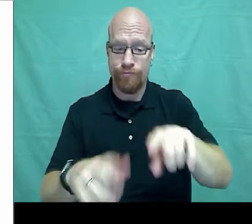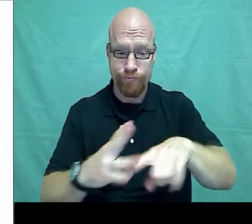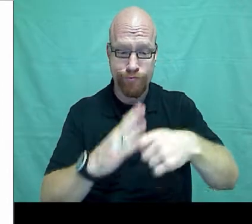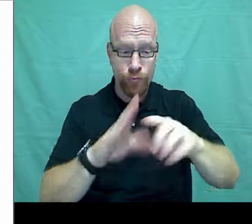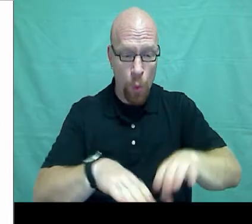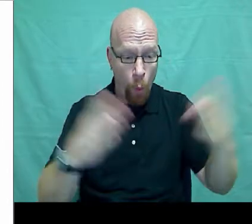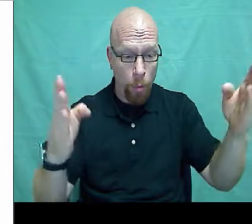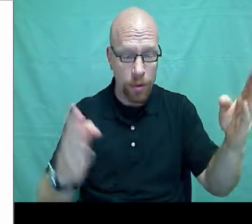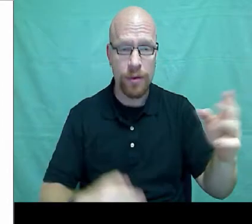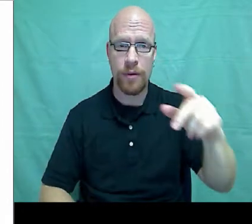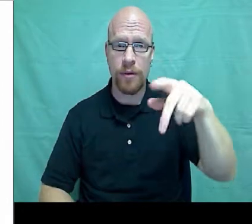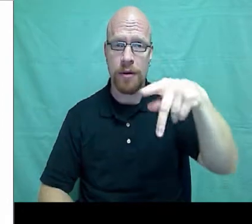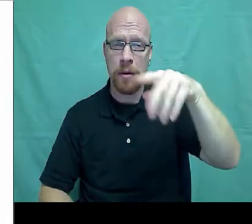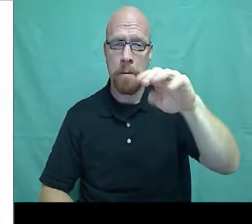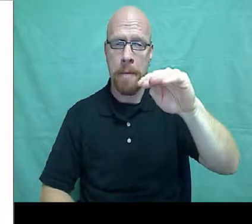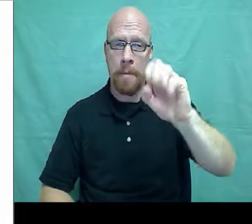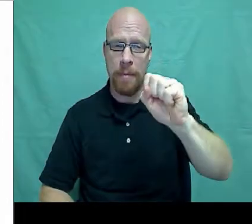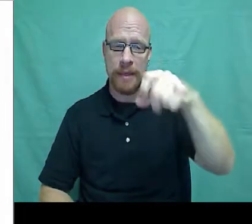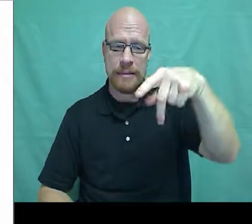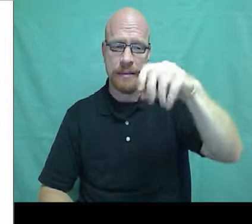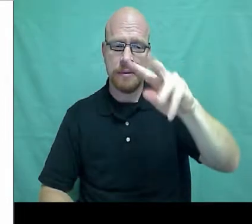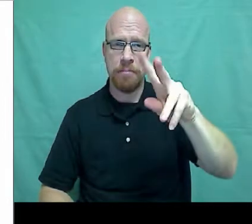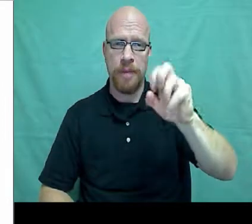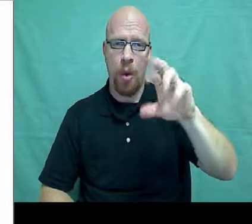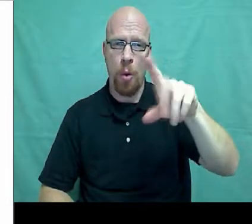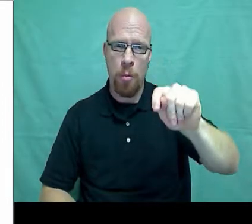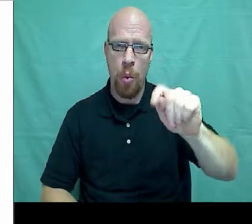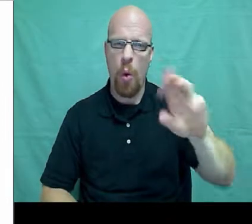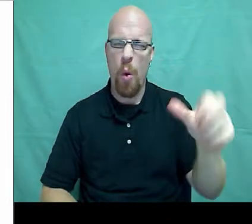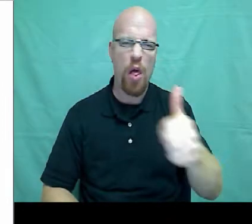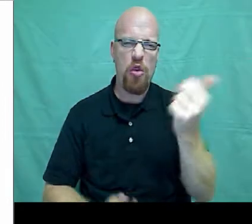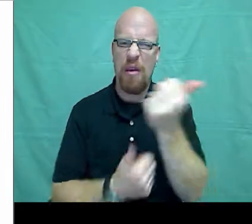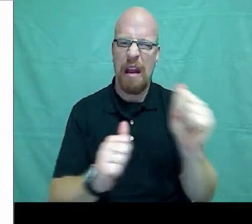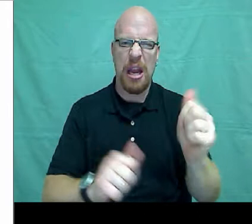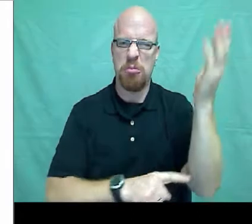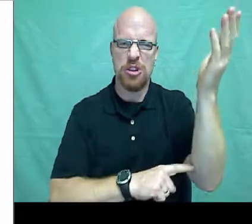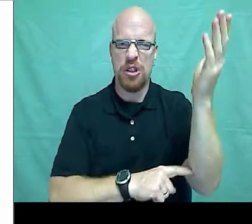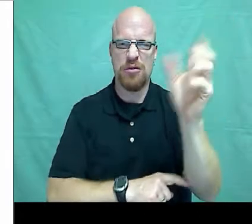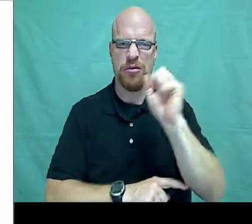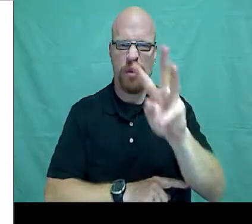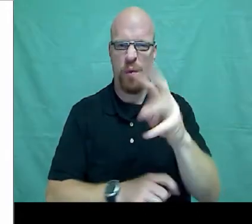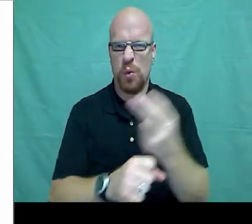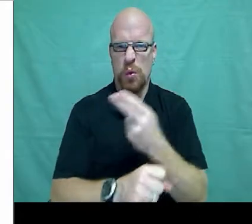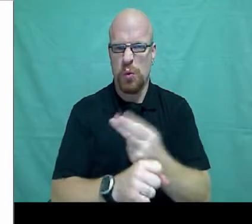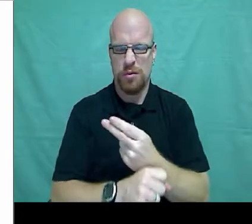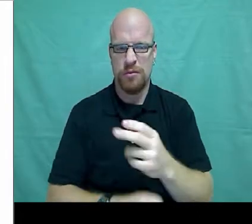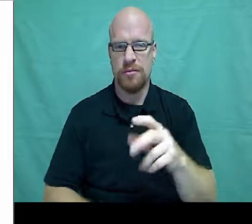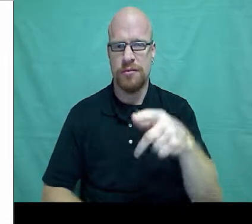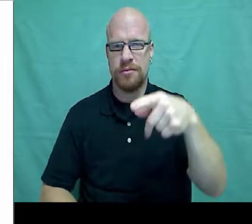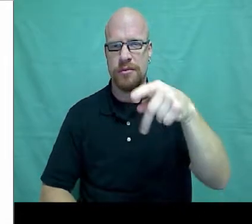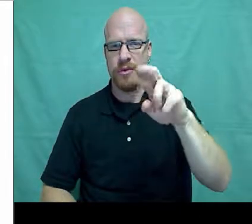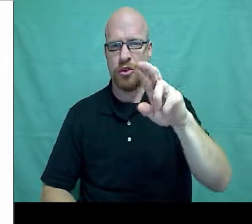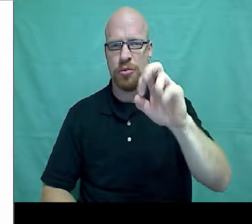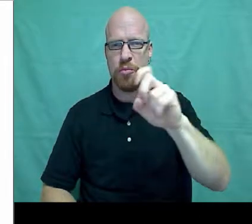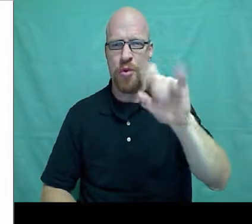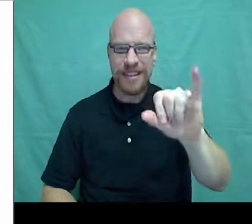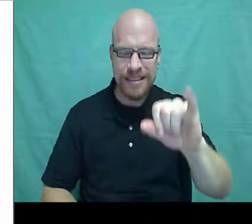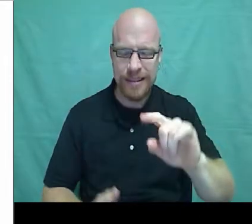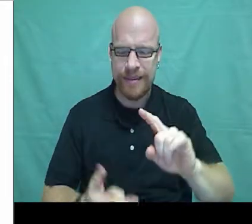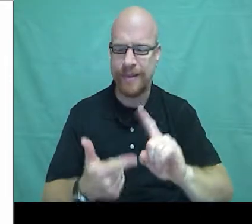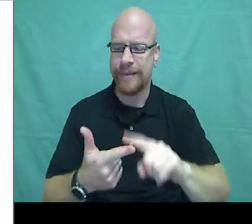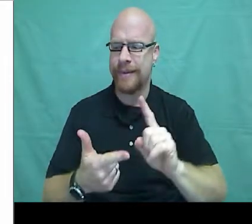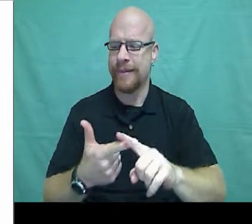Before we open Microsoft PowerPoint or any presentation software you're going to use, you can use the